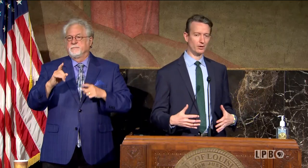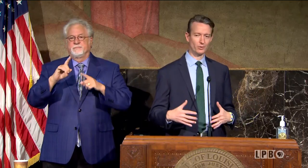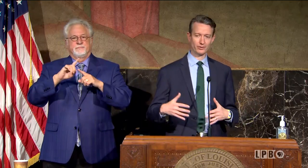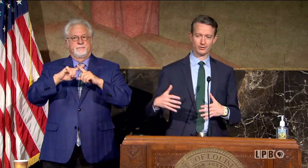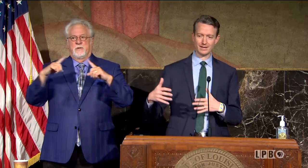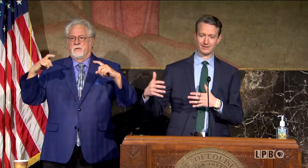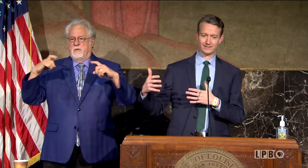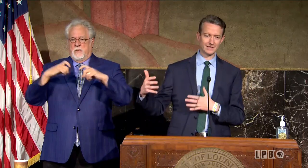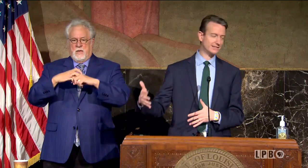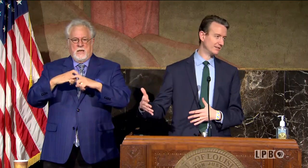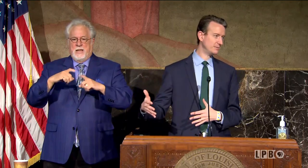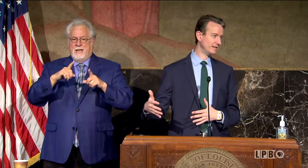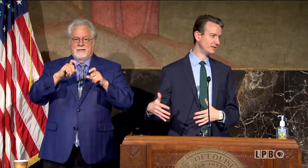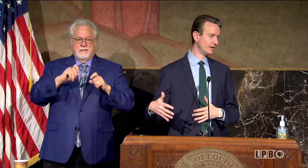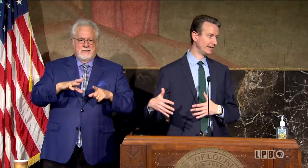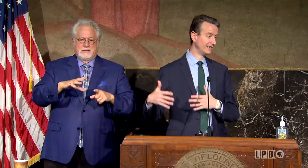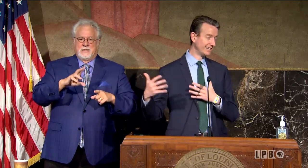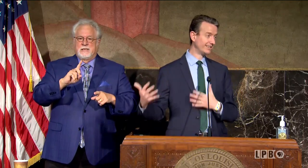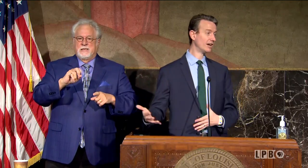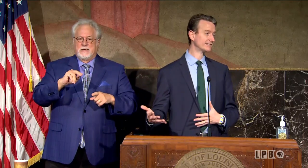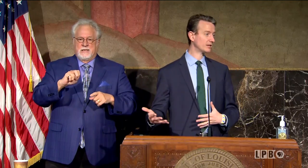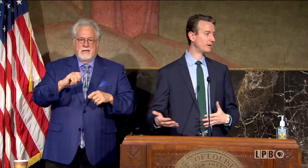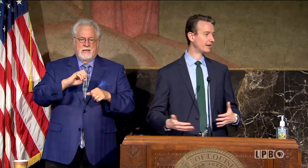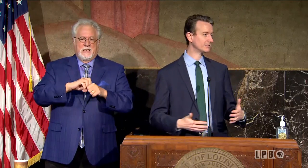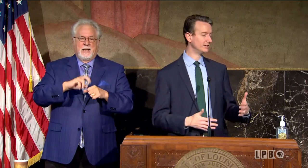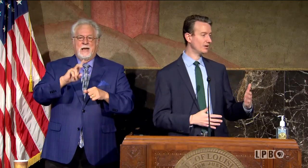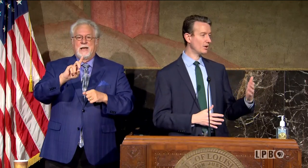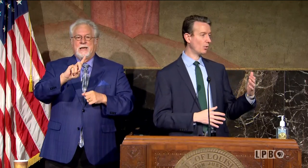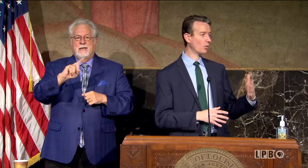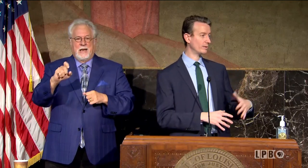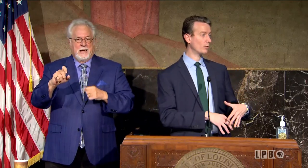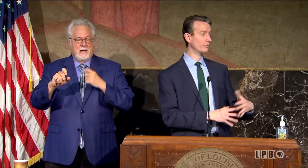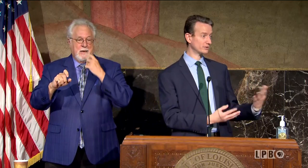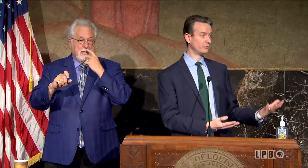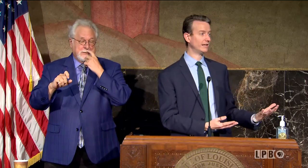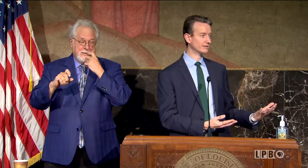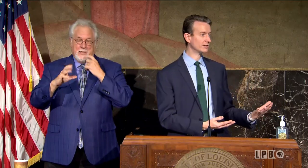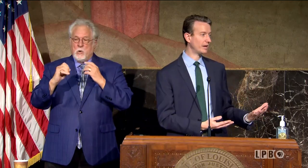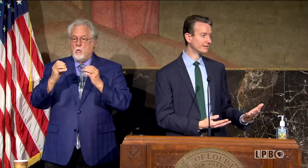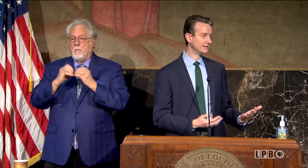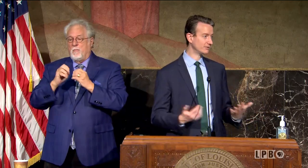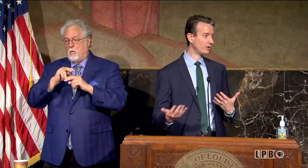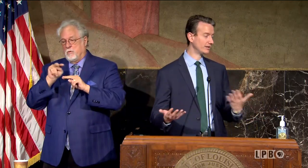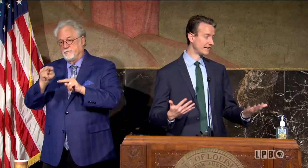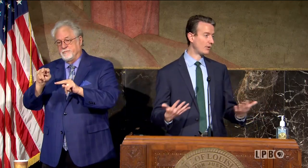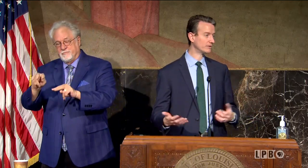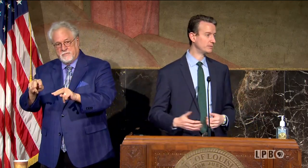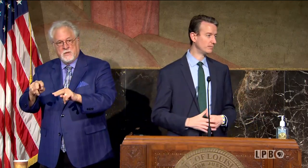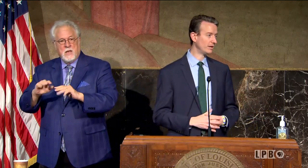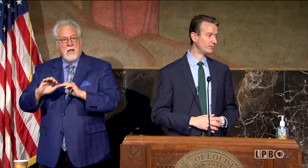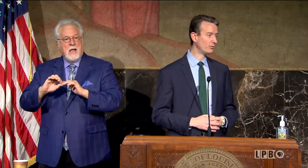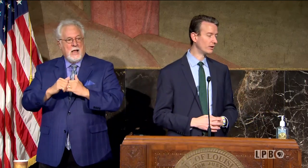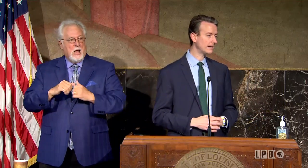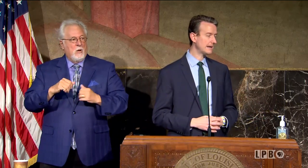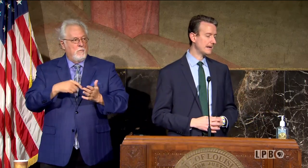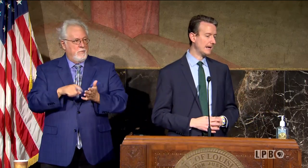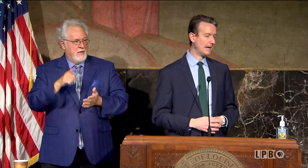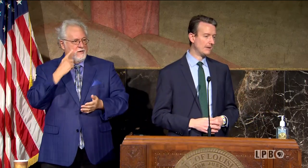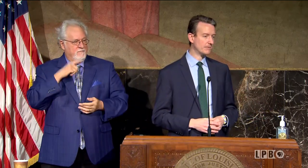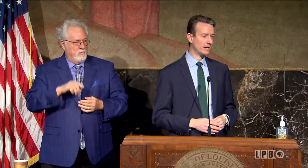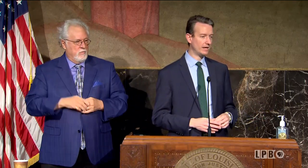complexities about whether the testing is being done in a diagnostic capacity or in more of a surveillance capacity as far as how it's being paid